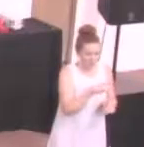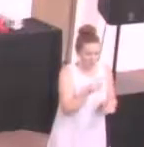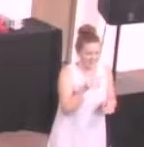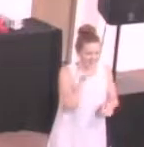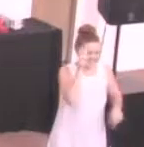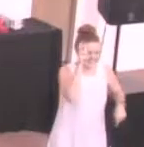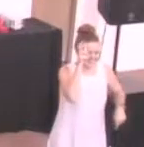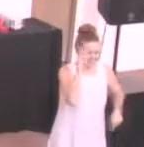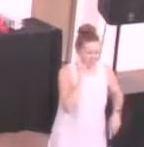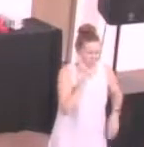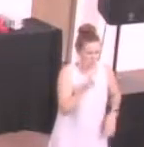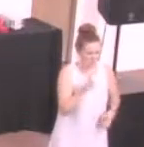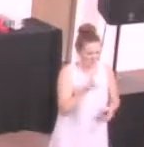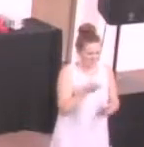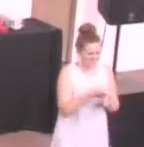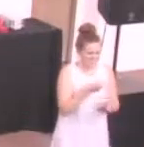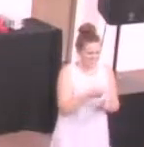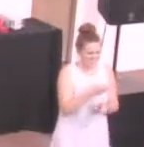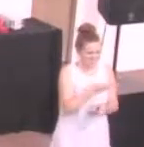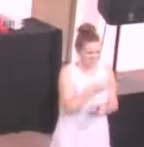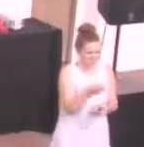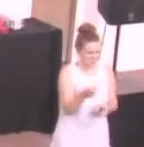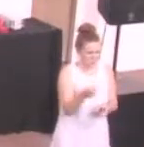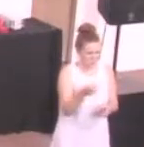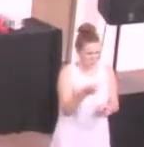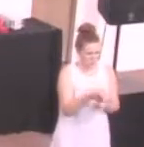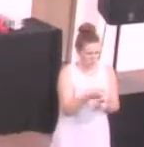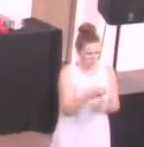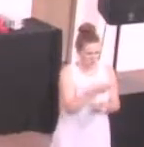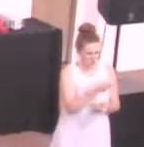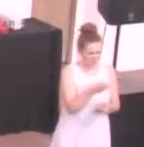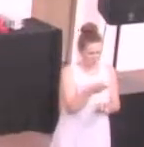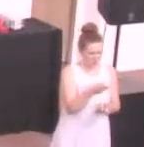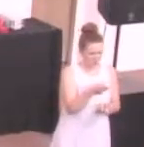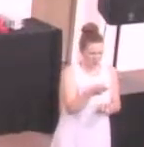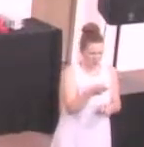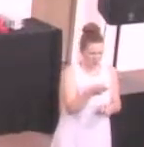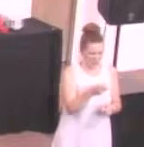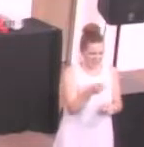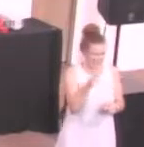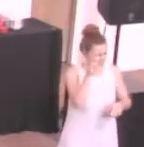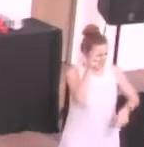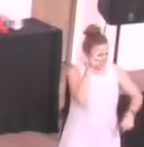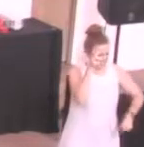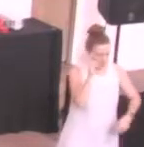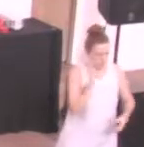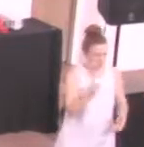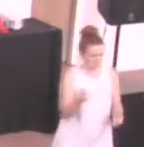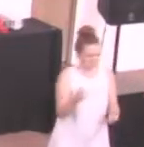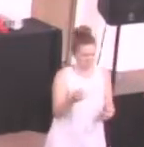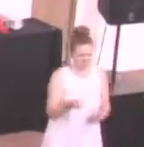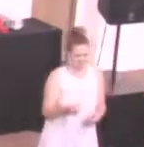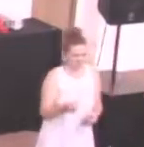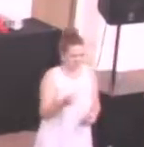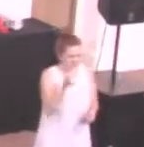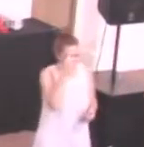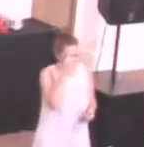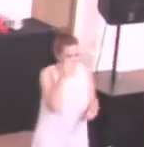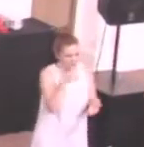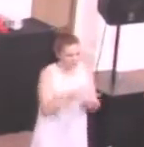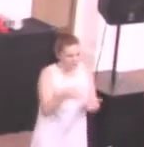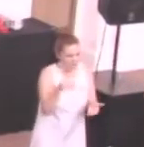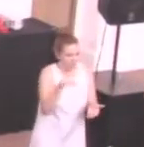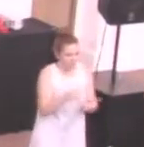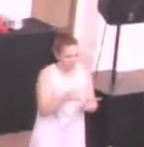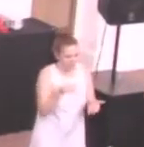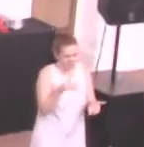you. He's the best historian on the planet. Man, he'll just bring it up over, you know, I bet you came to church,